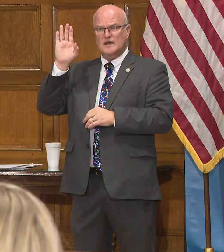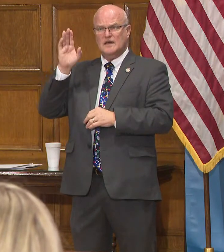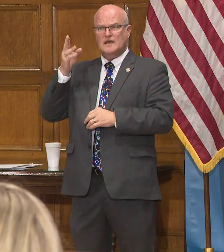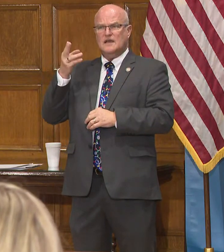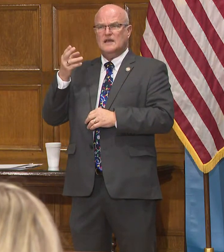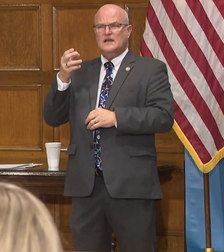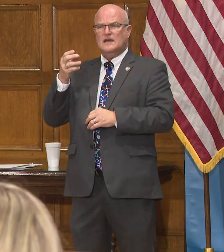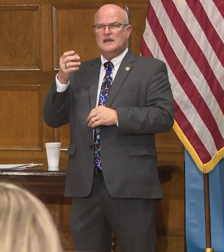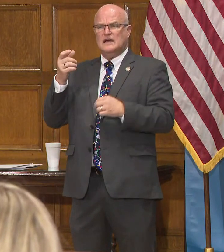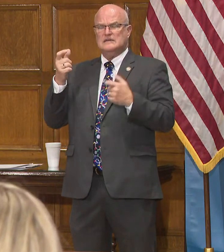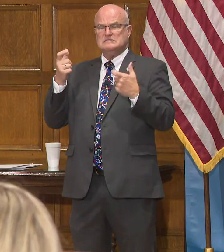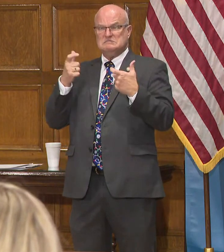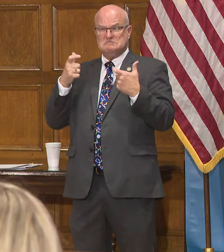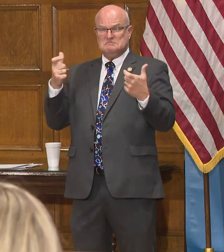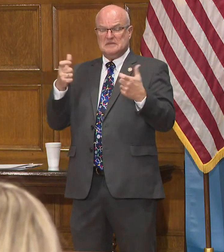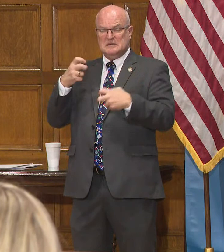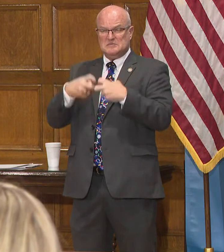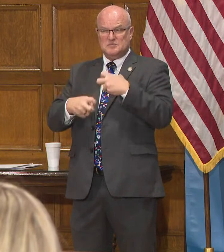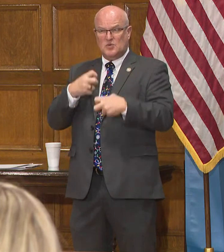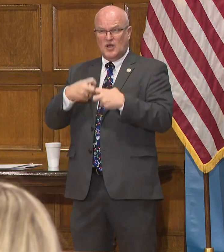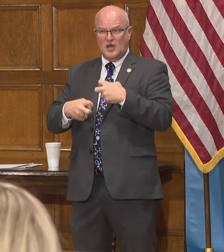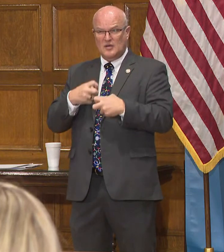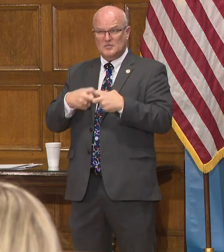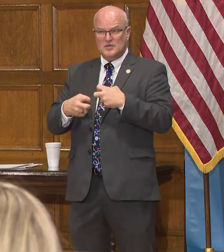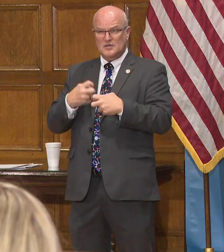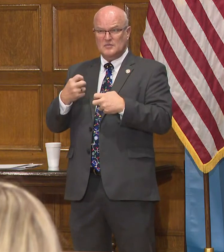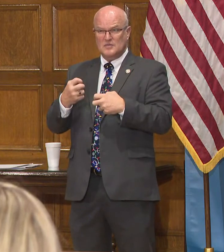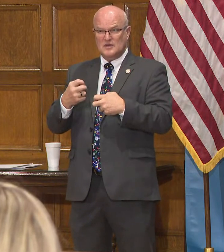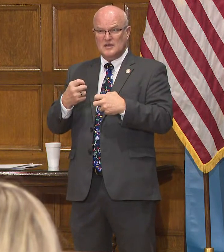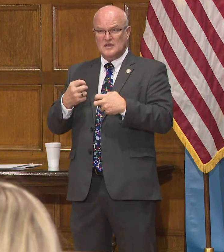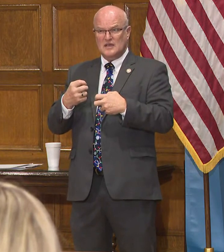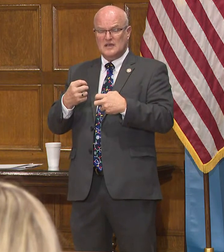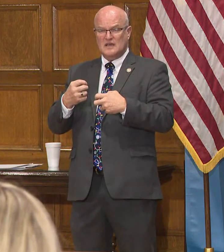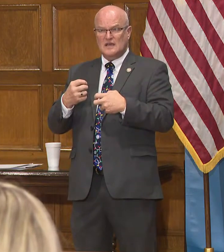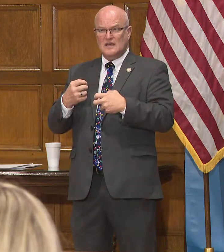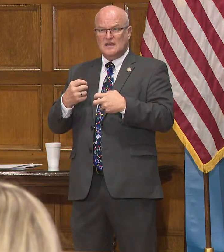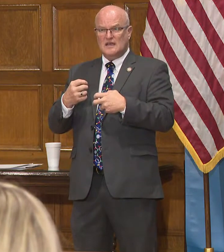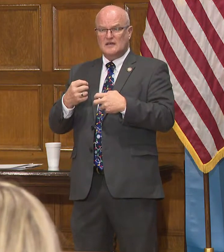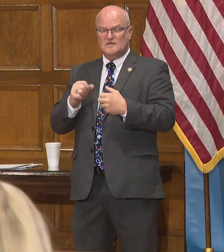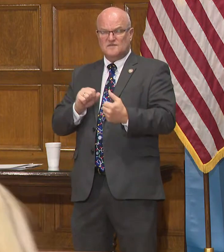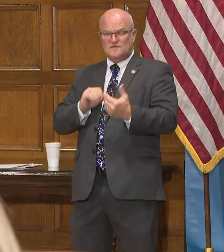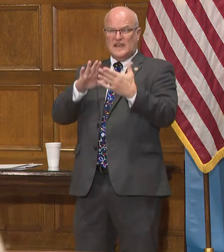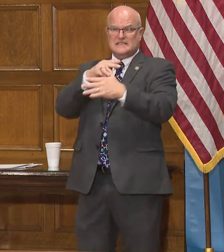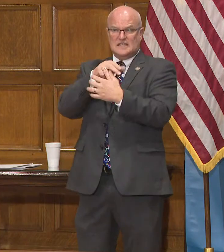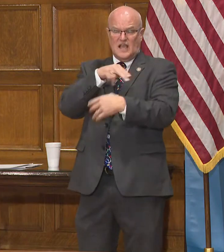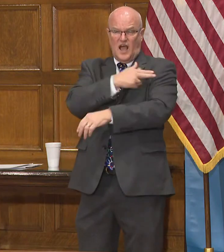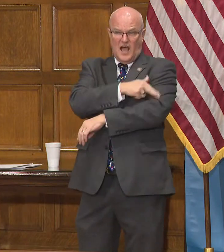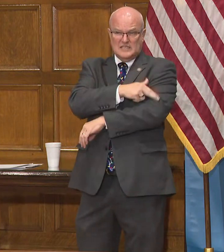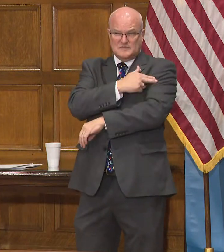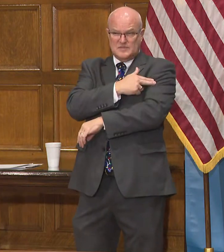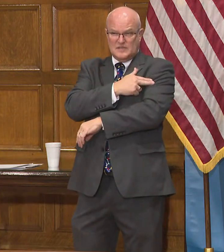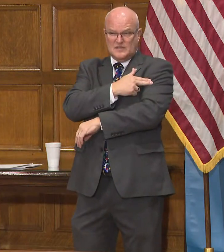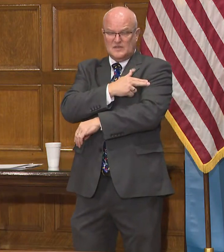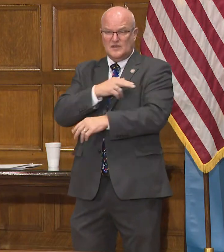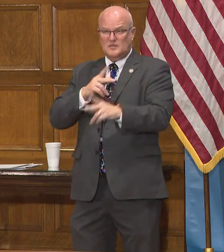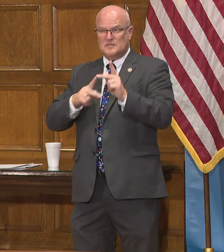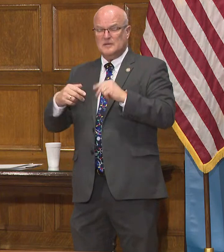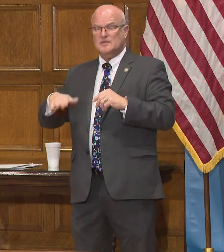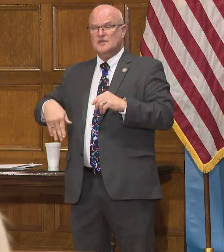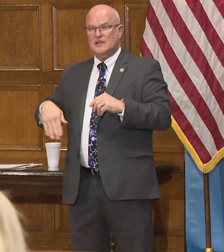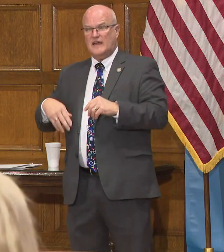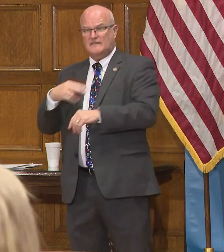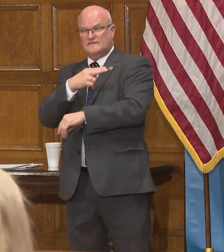big an issue are the breakthrough cases in terms of cases and hospitalizations compared to people who are not vaccinated at